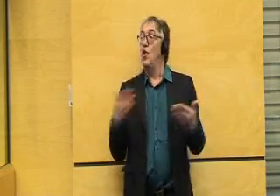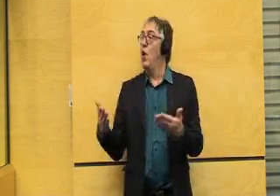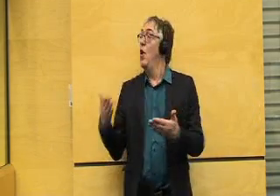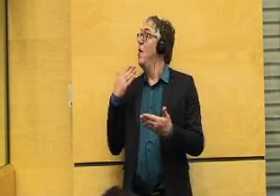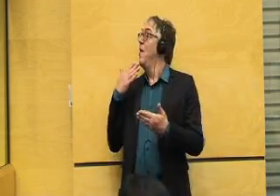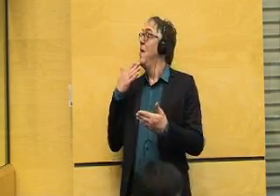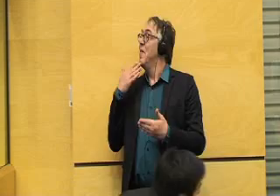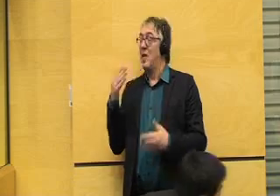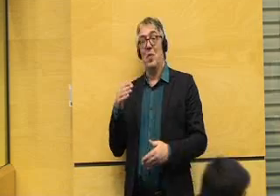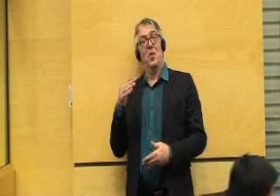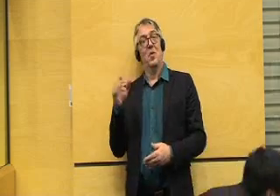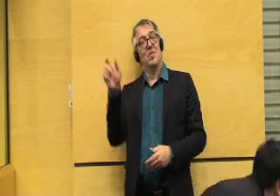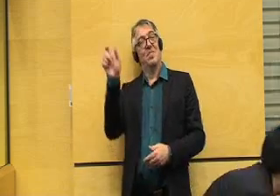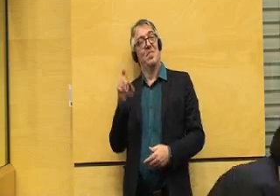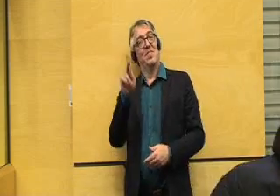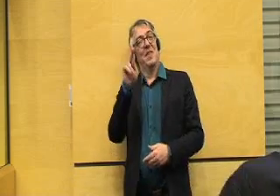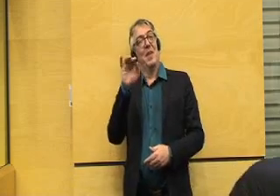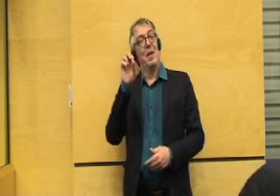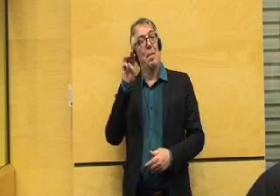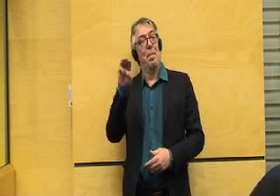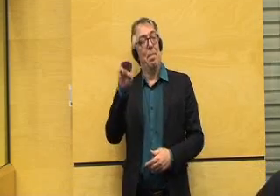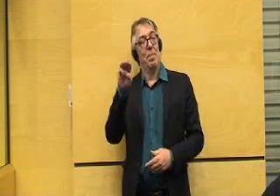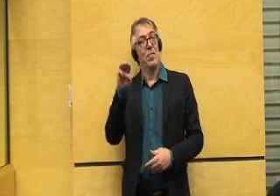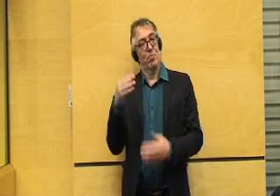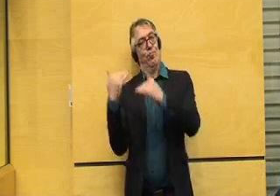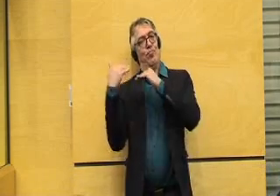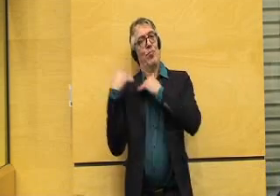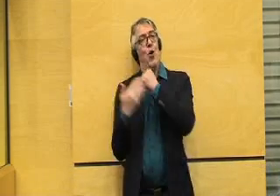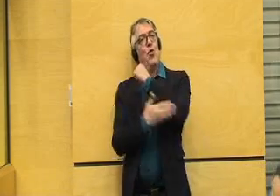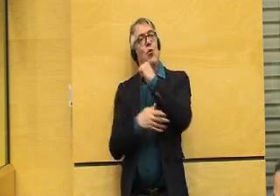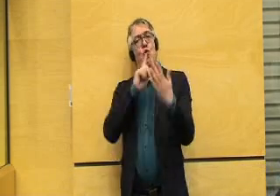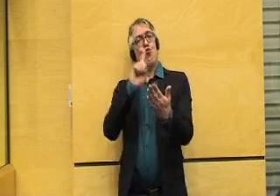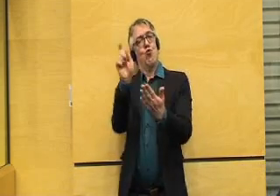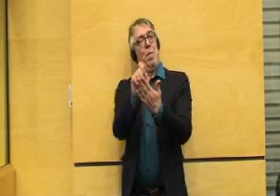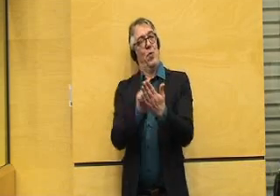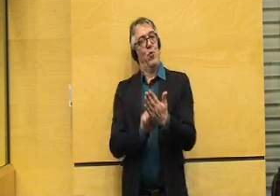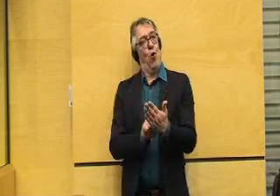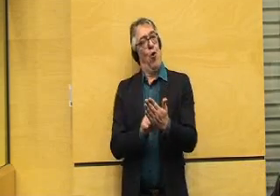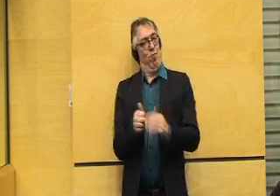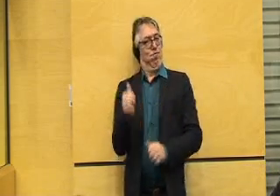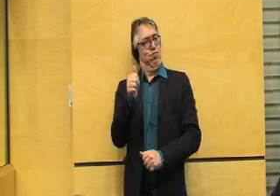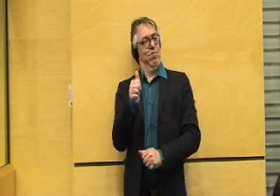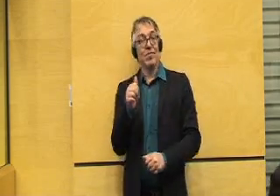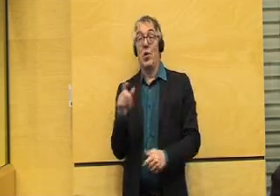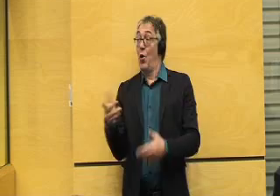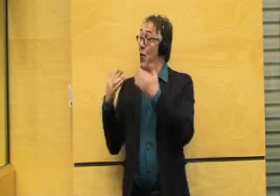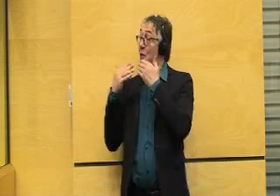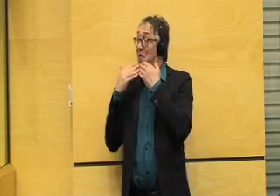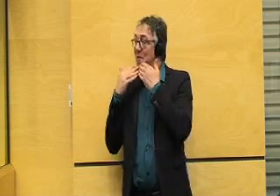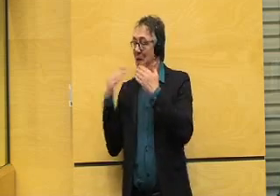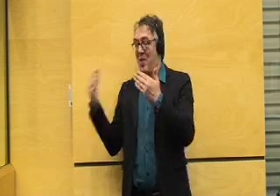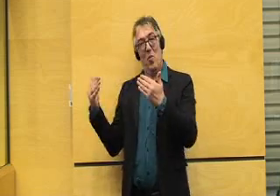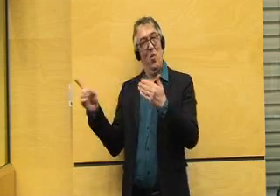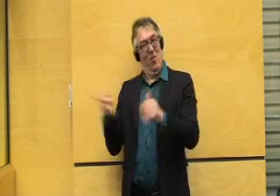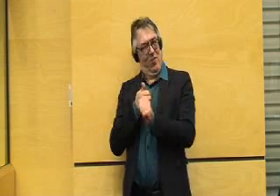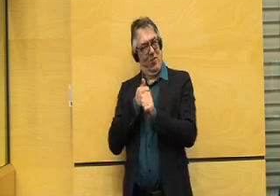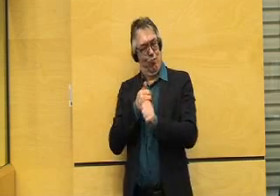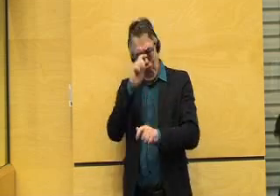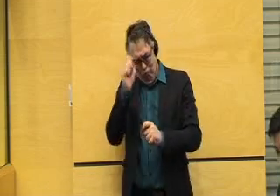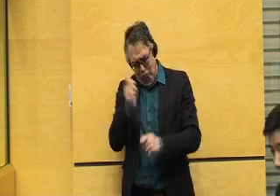very much for your very detailed statement and for also having stuck to your allotted speaking time.